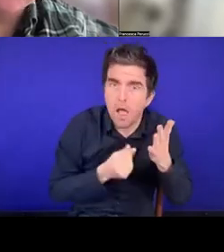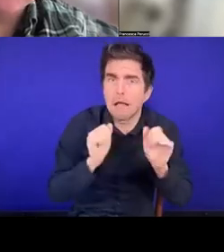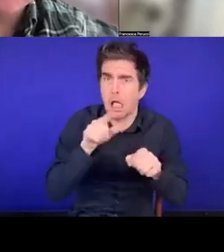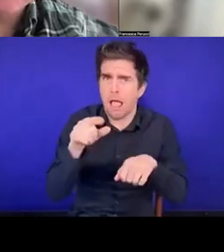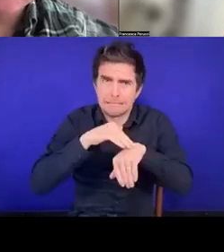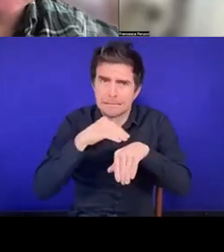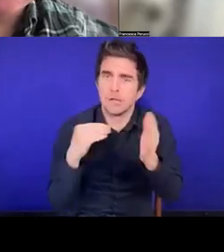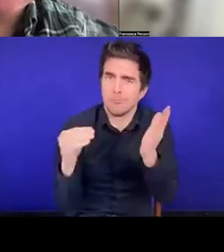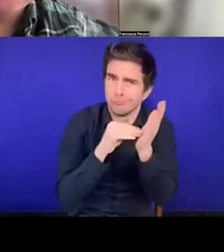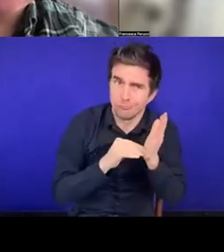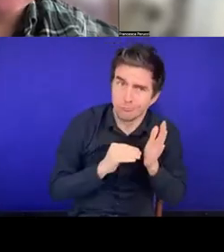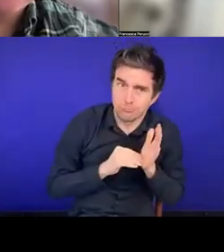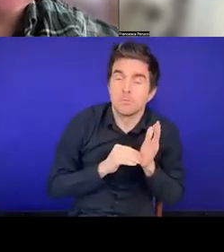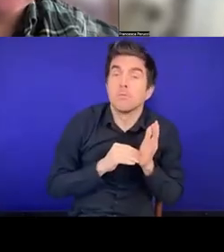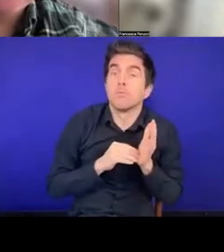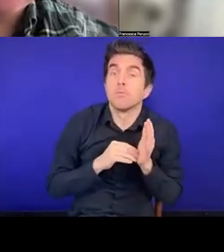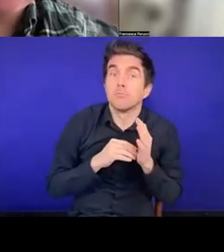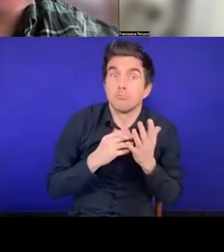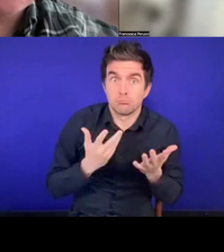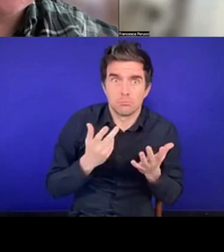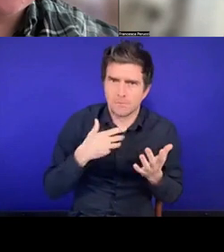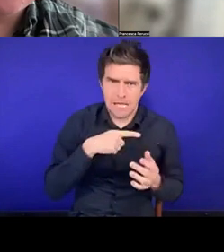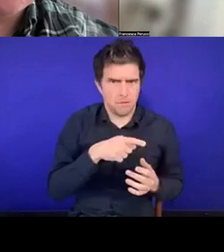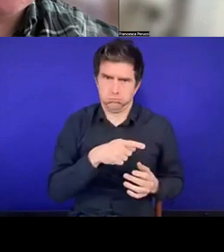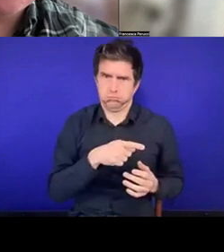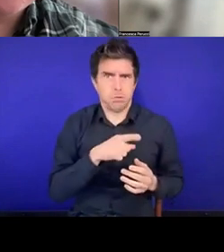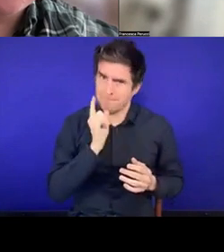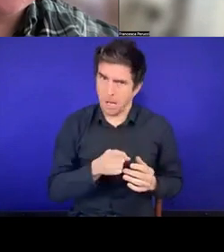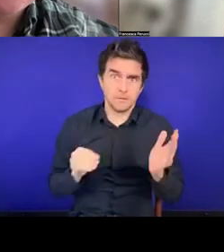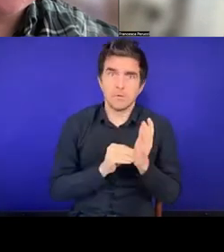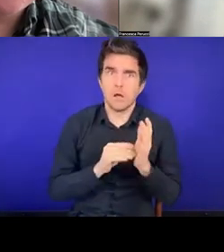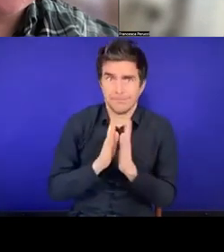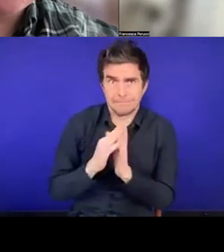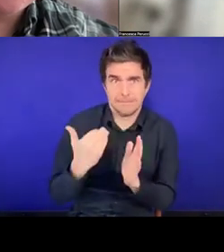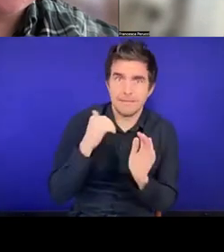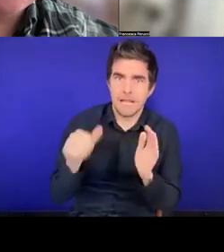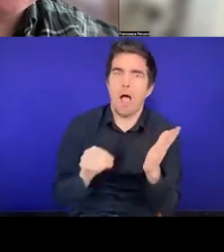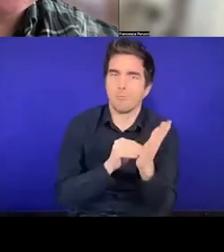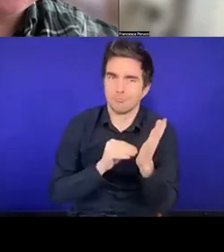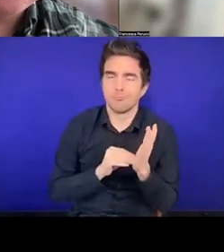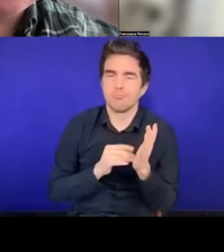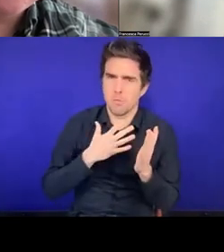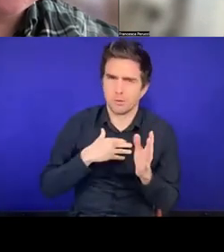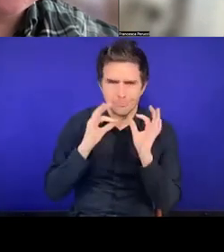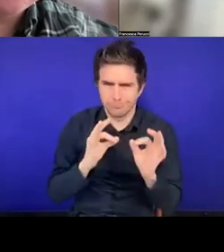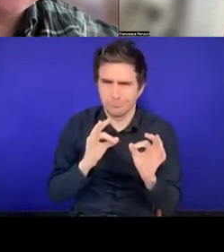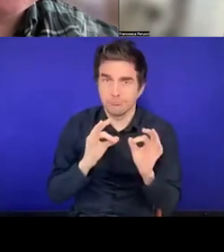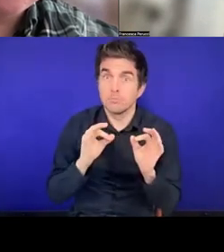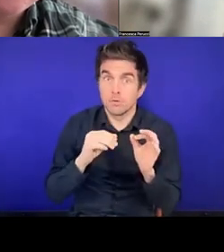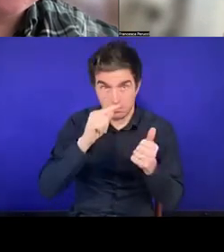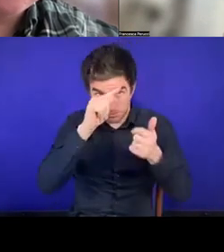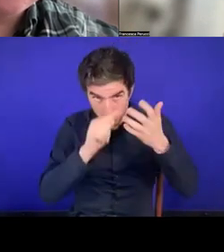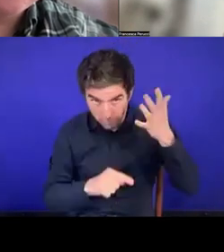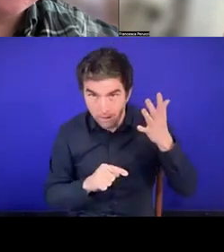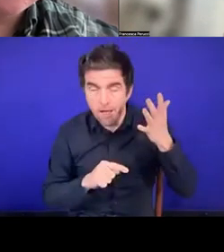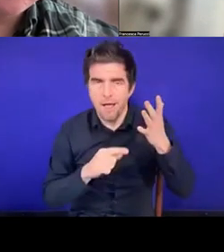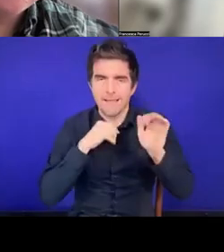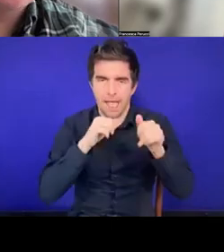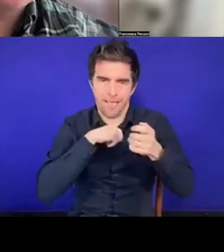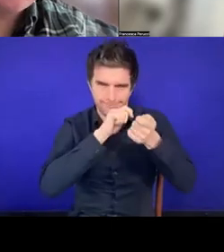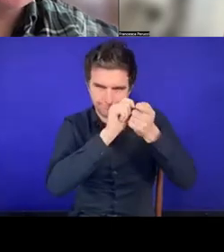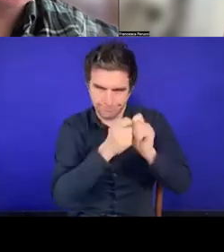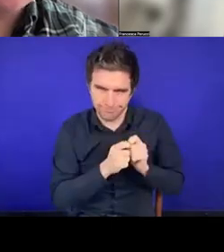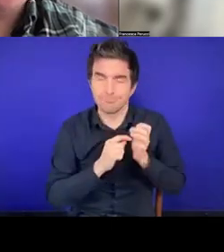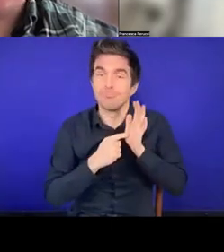we can address that in the revised version of the document, which will then be made available on